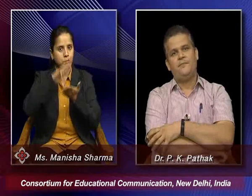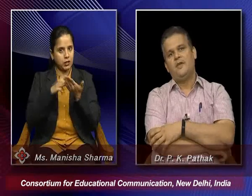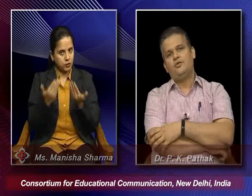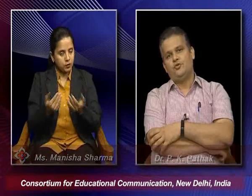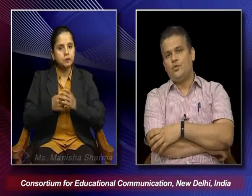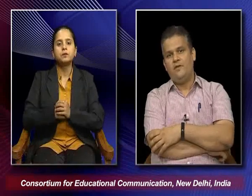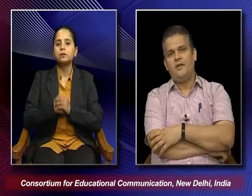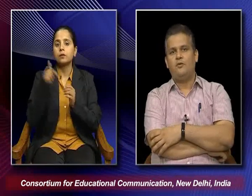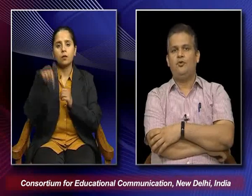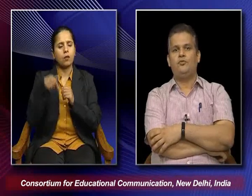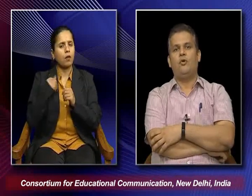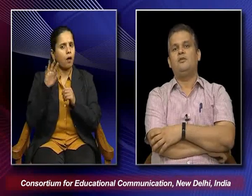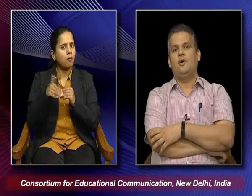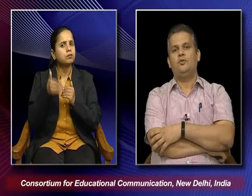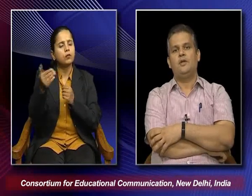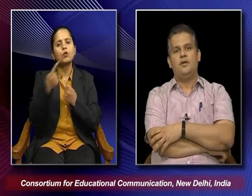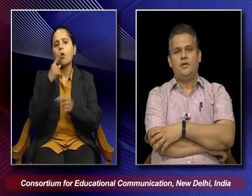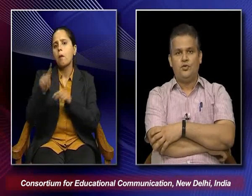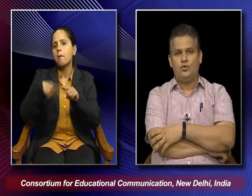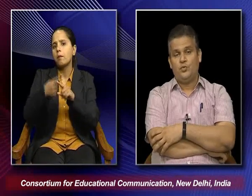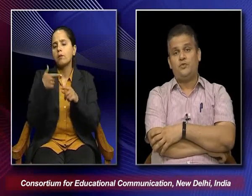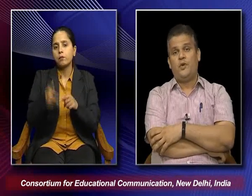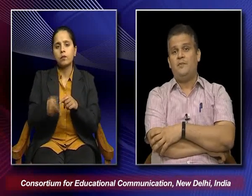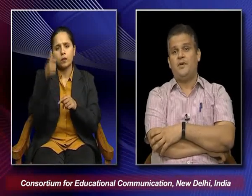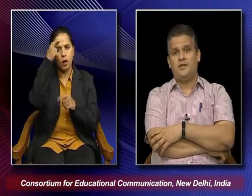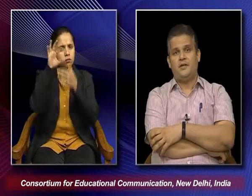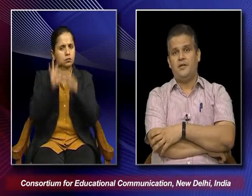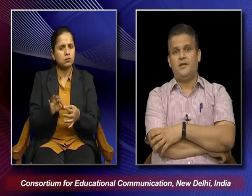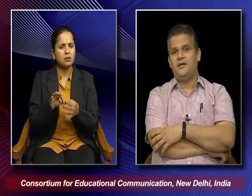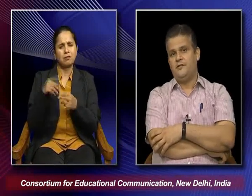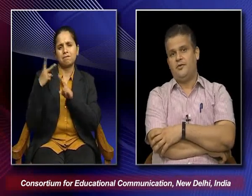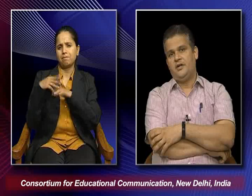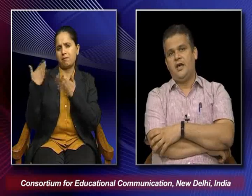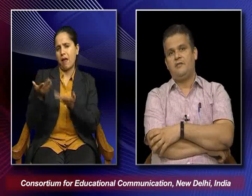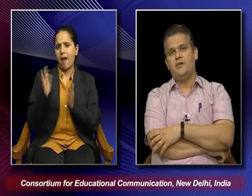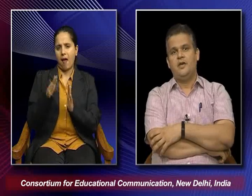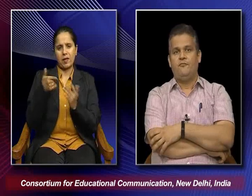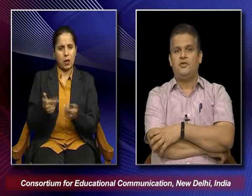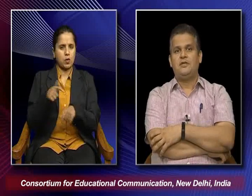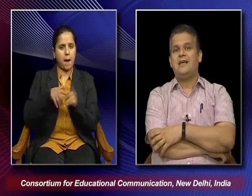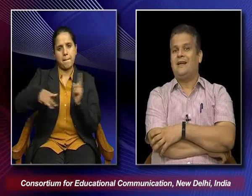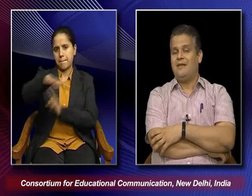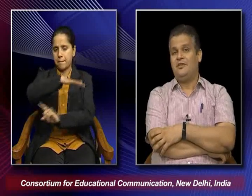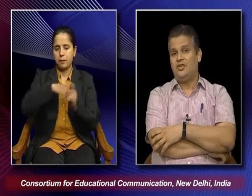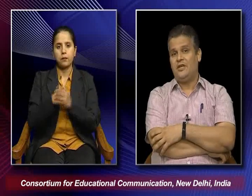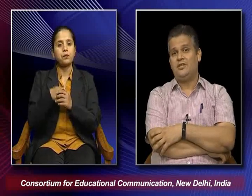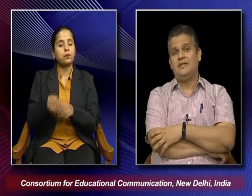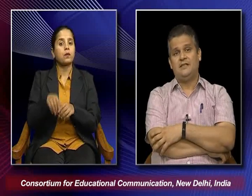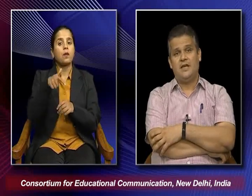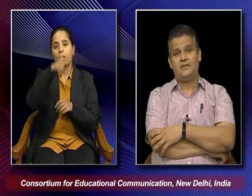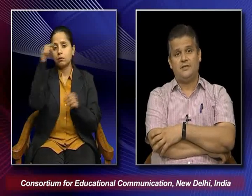Sharma. So today we are going to talk about issues which is very pertinent in the contemporary time, which is climate